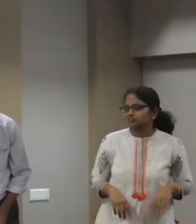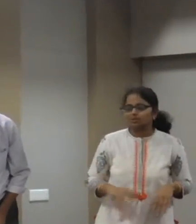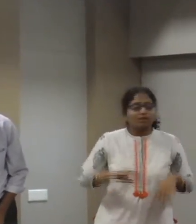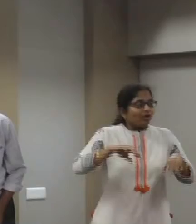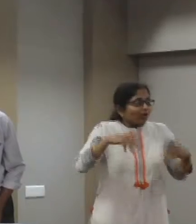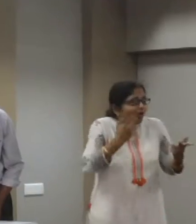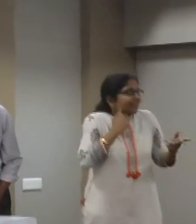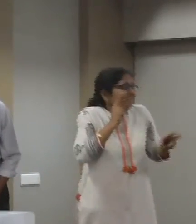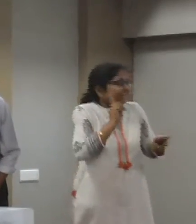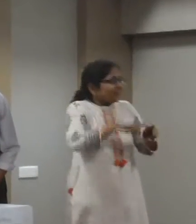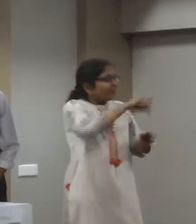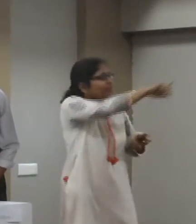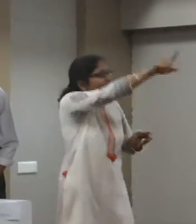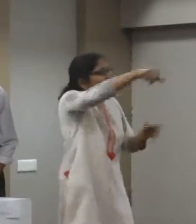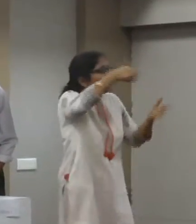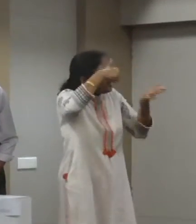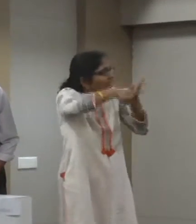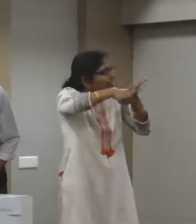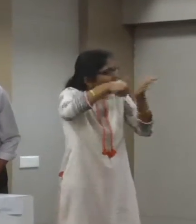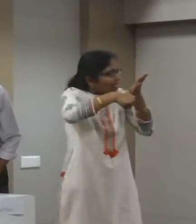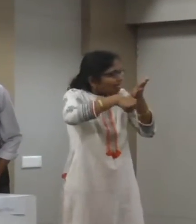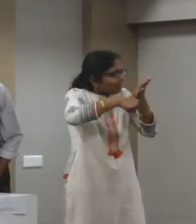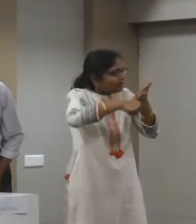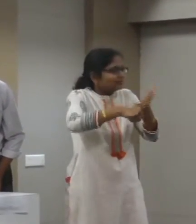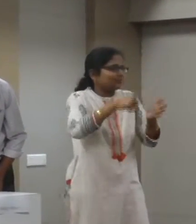If you are unable to sign,